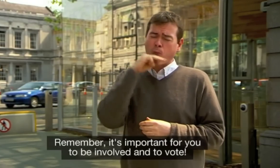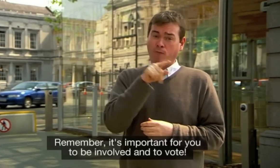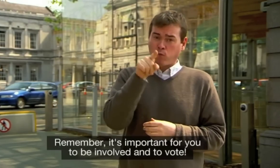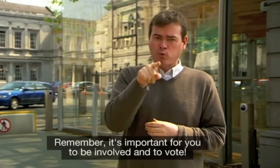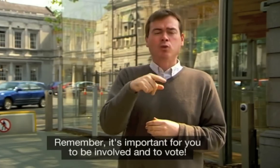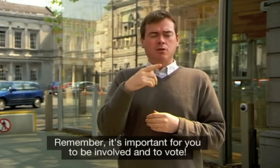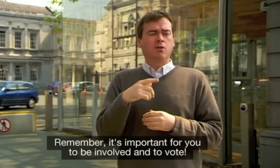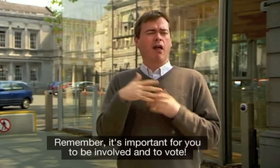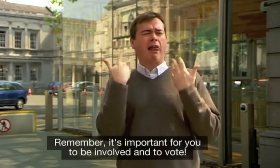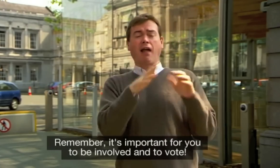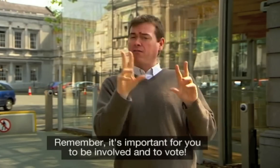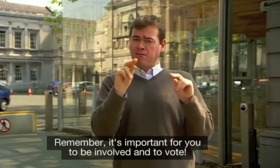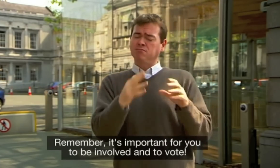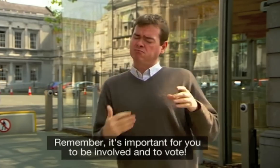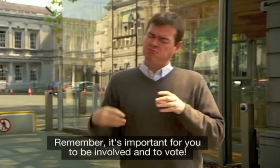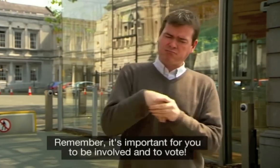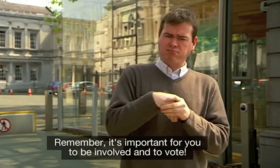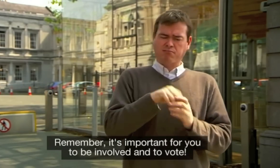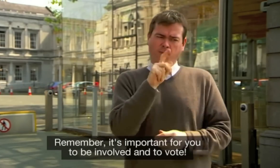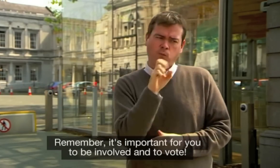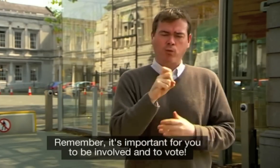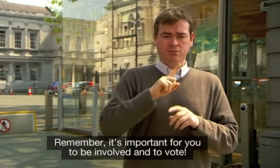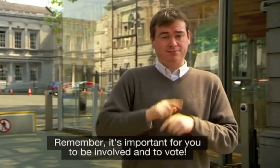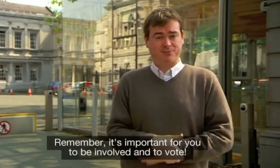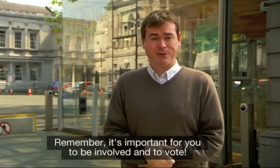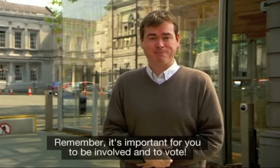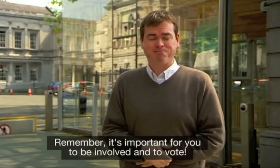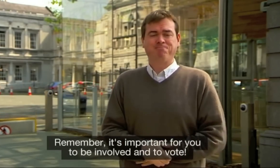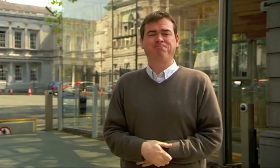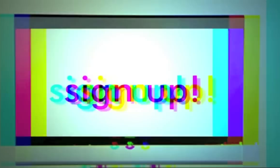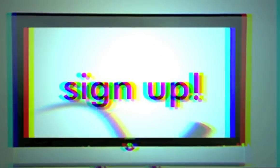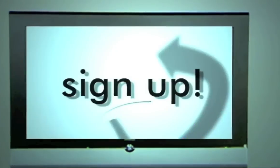Remember, it's important for you to be involved and to vote.